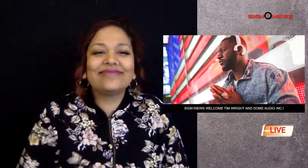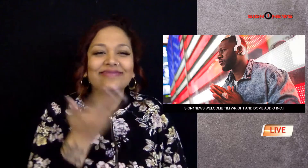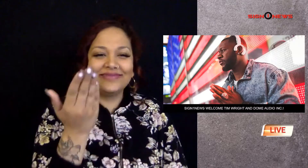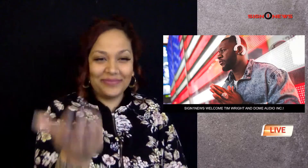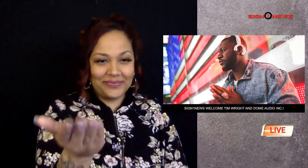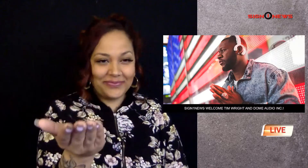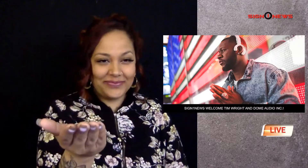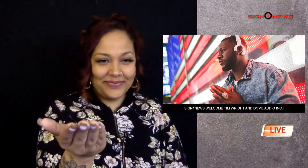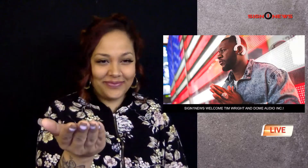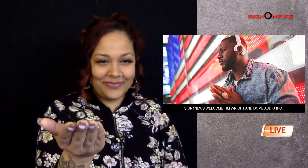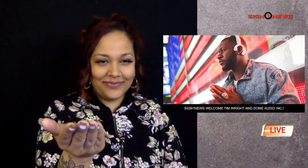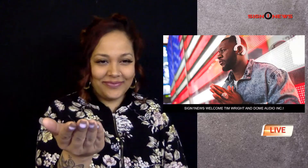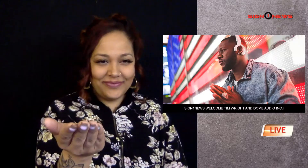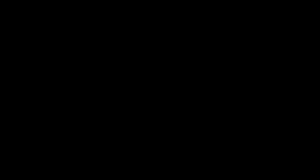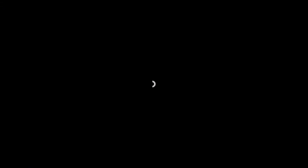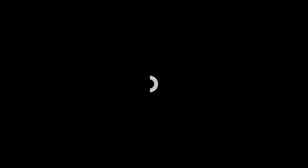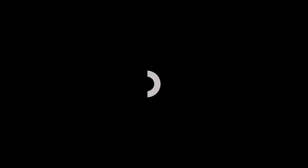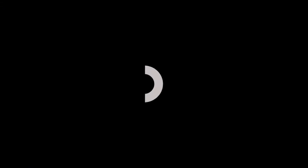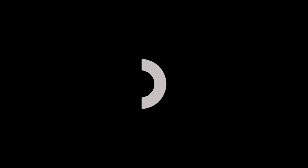community. Check this out.